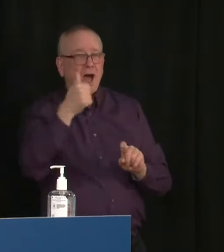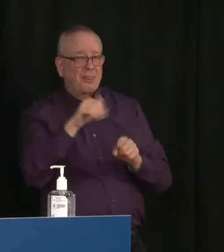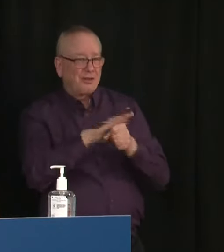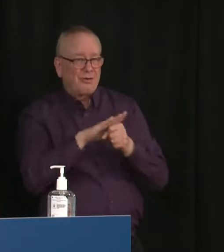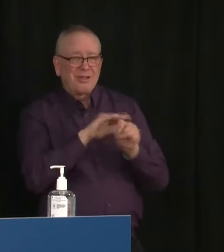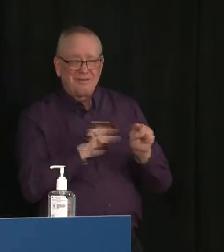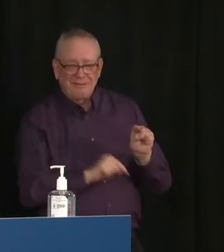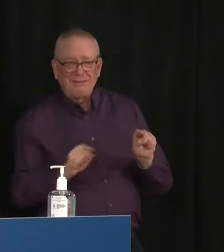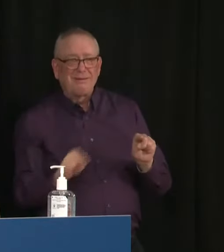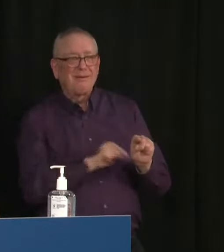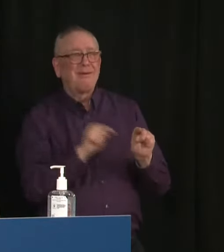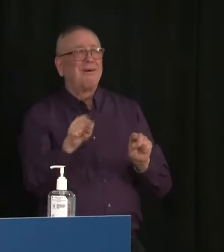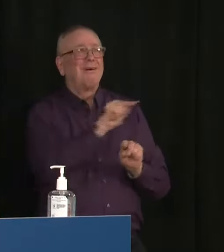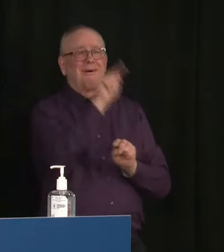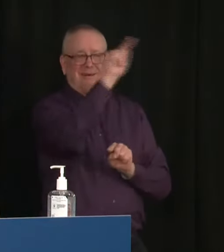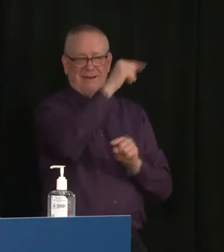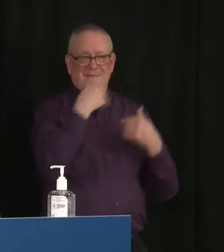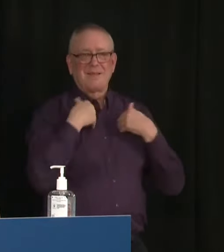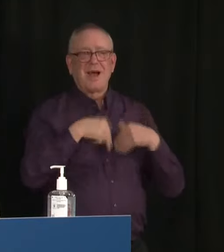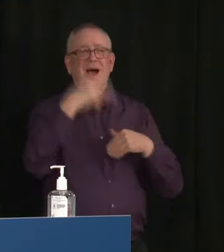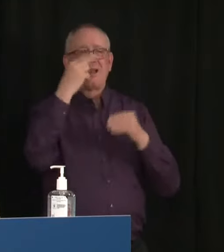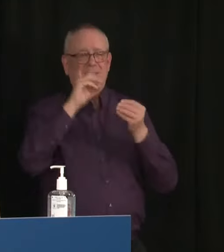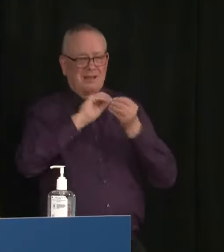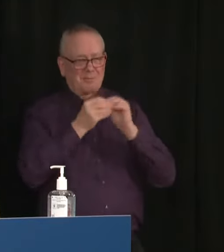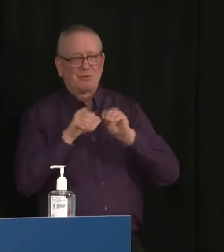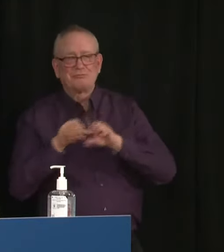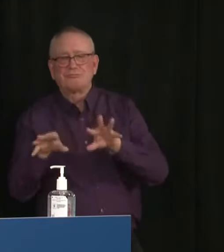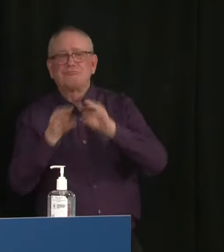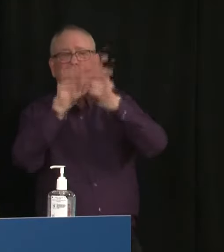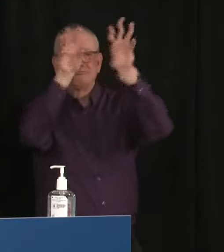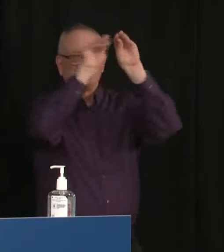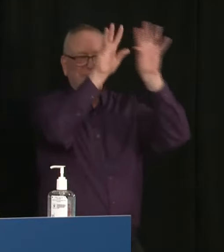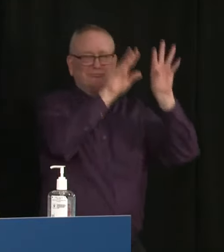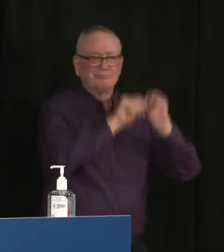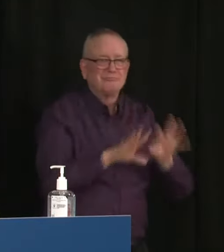that limited supply to make the biggest difference. But it's really important to